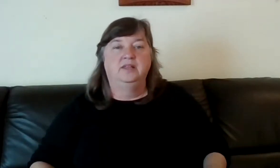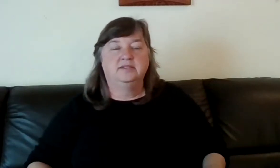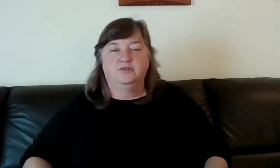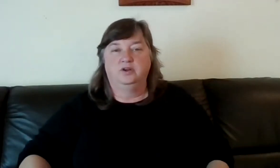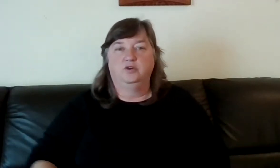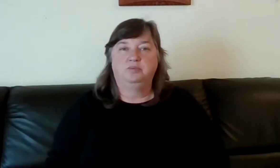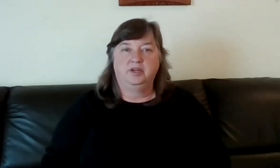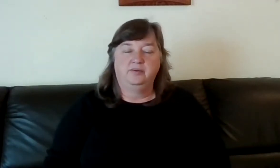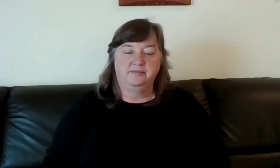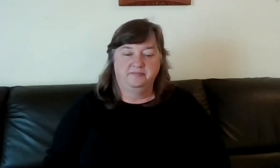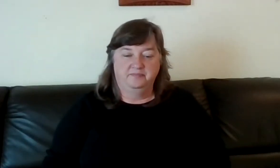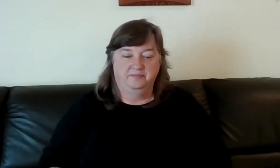That's for a group anyway.